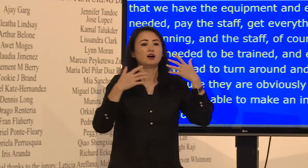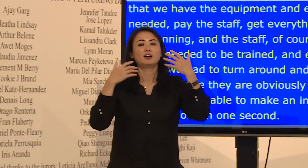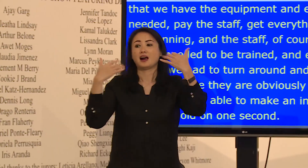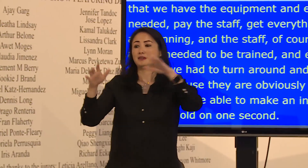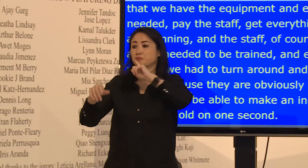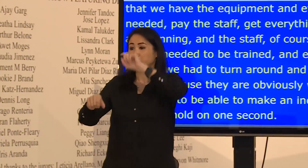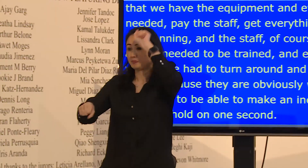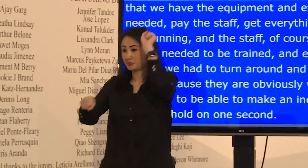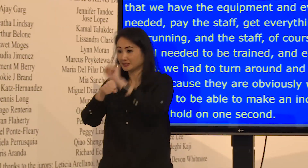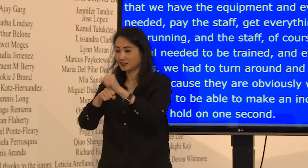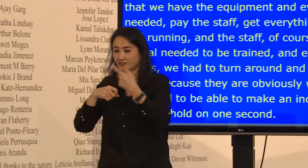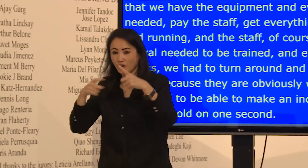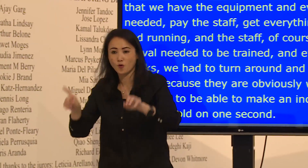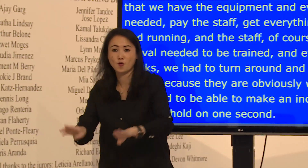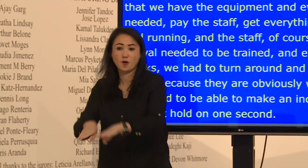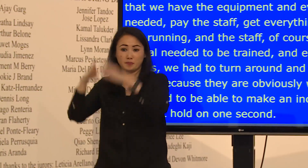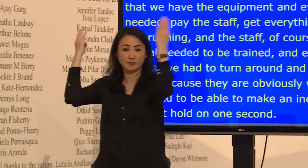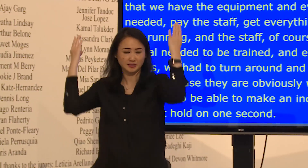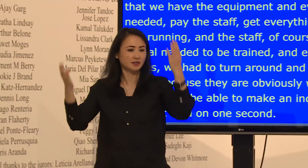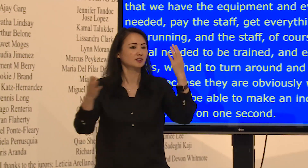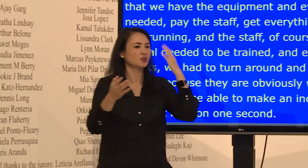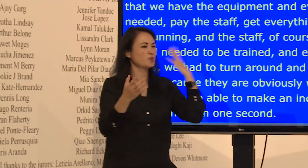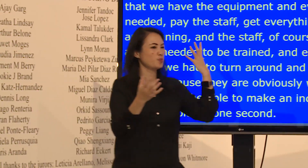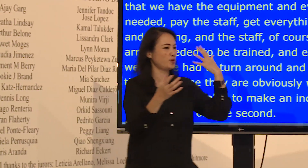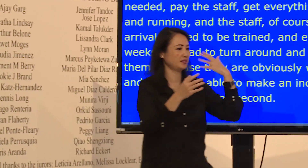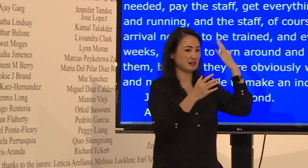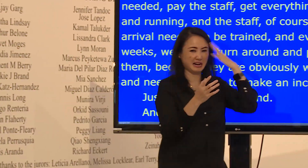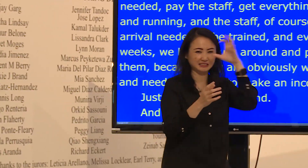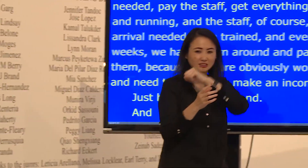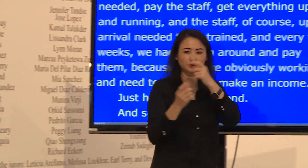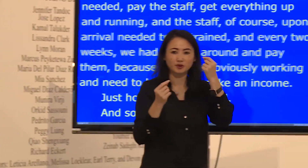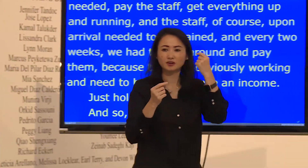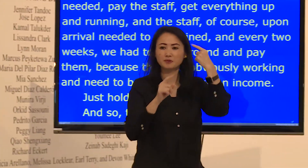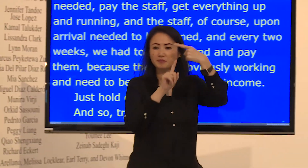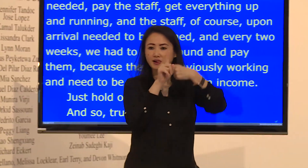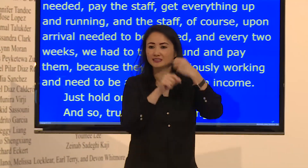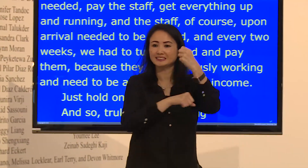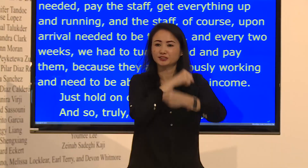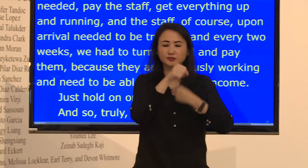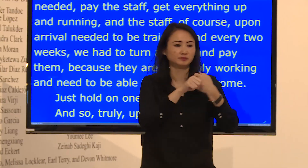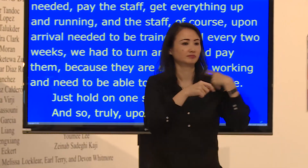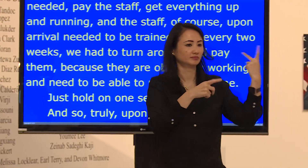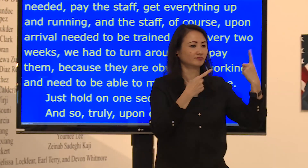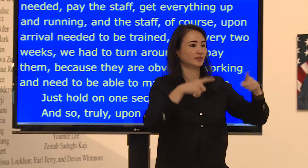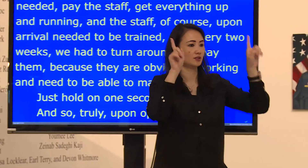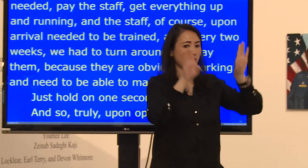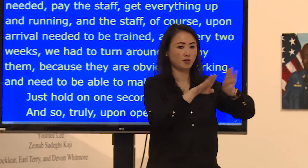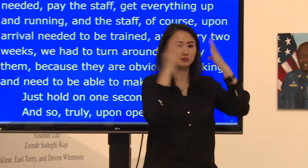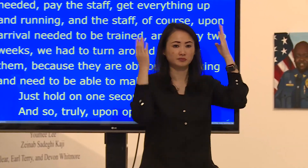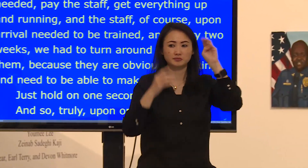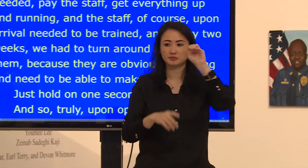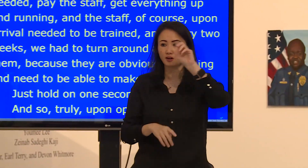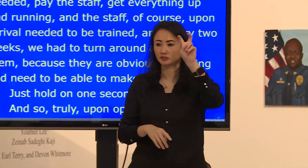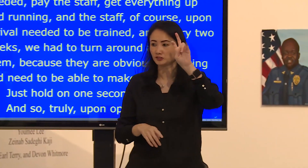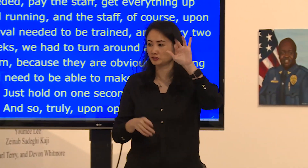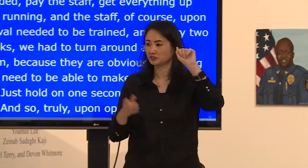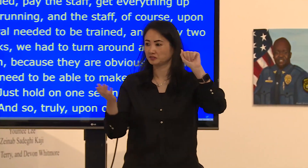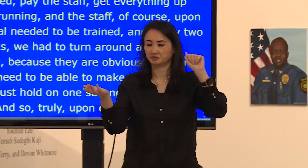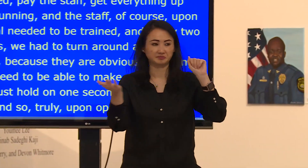And so truly, upon opening, it was the first month of the first year we opened up, and it was,